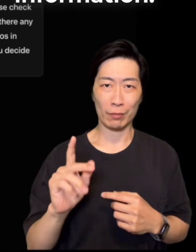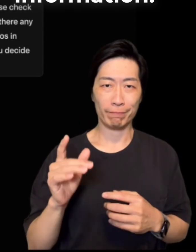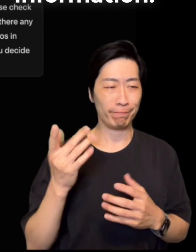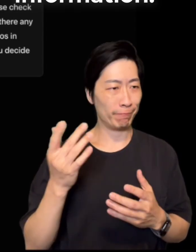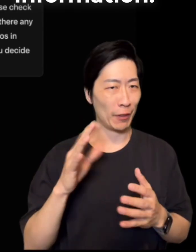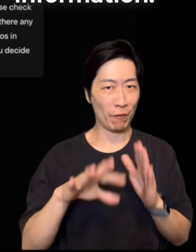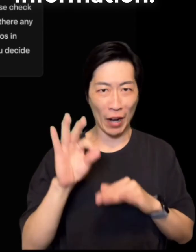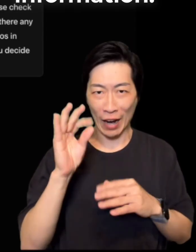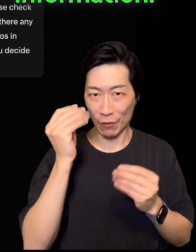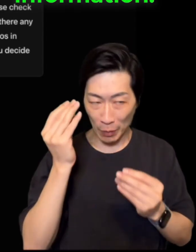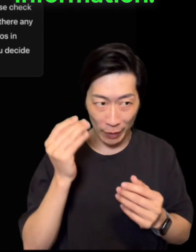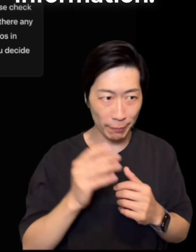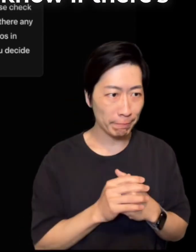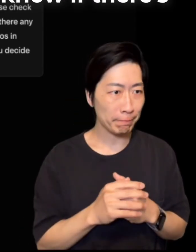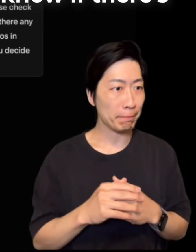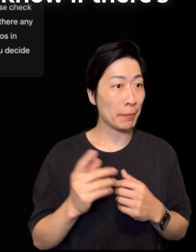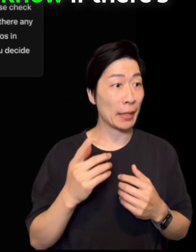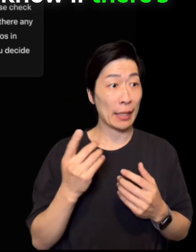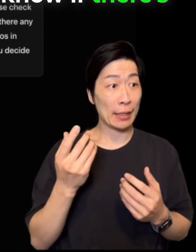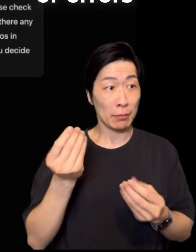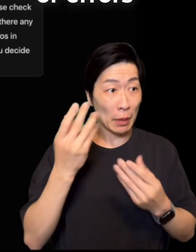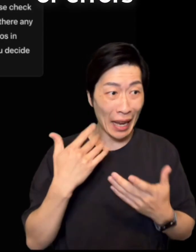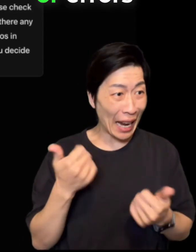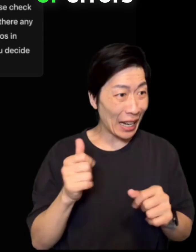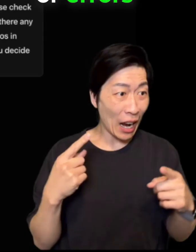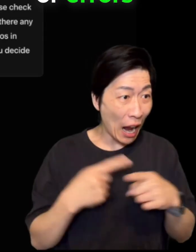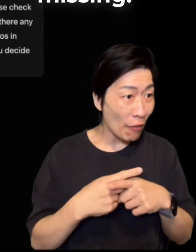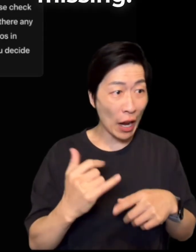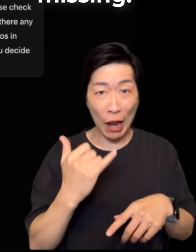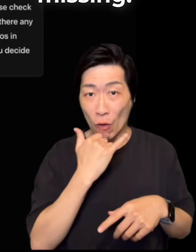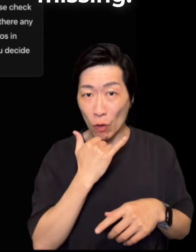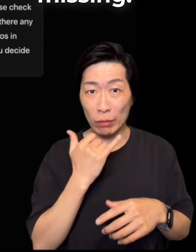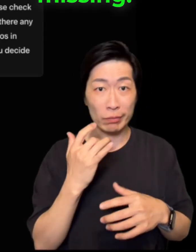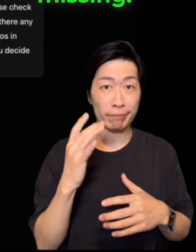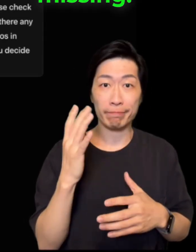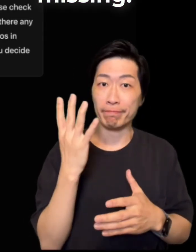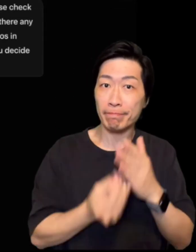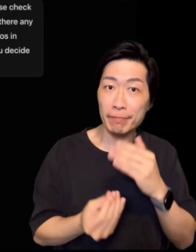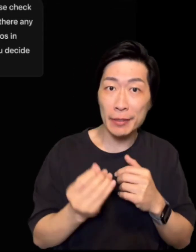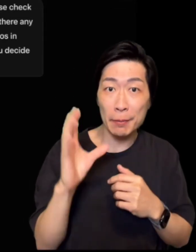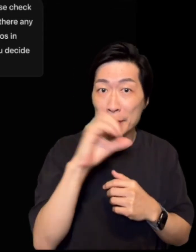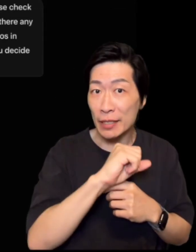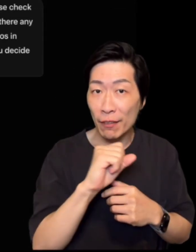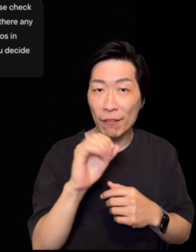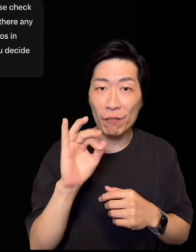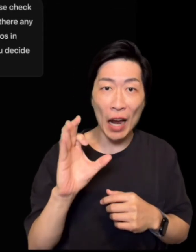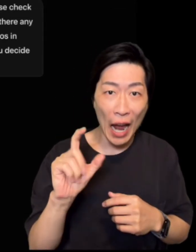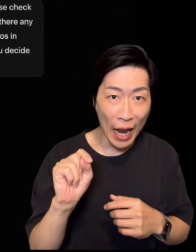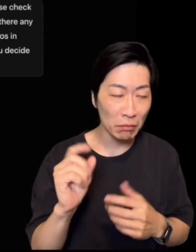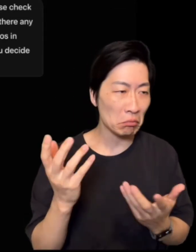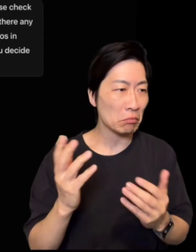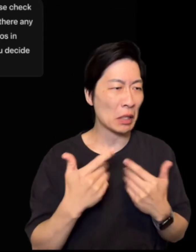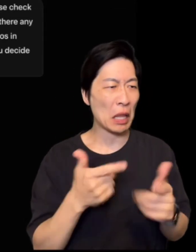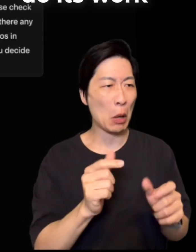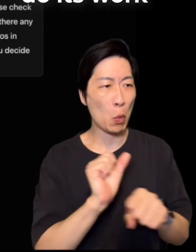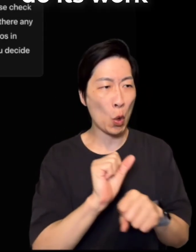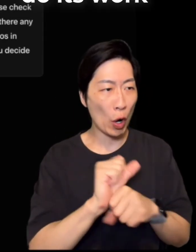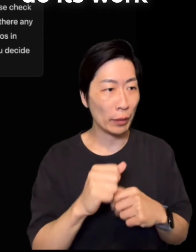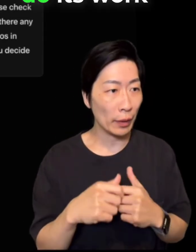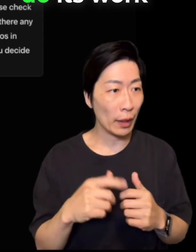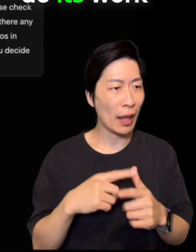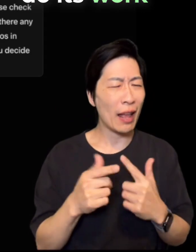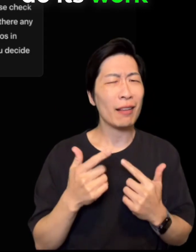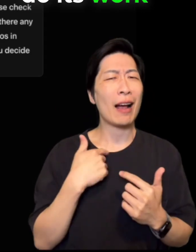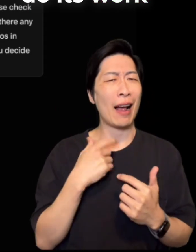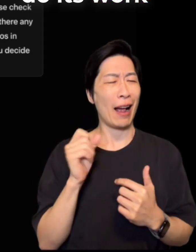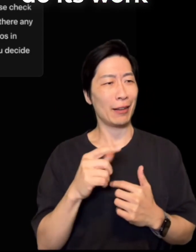results and findings and information. And let me know if there's any conflicts or errors or anything missing factually. I'll let